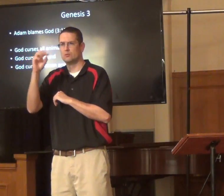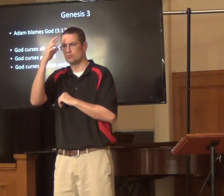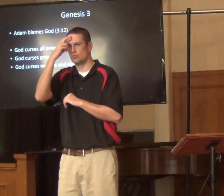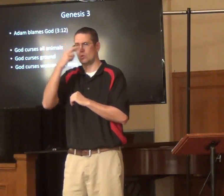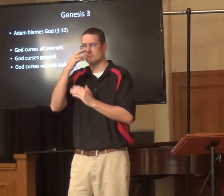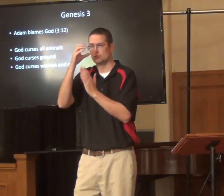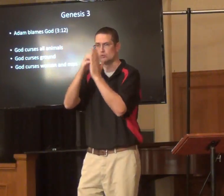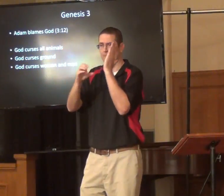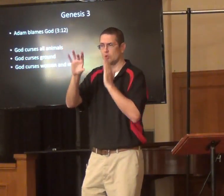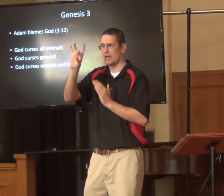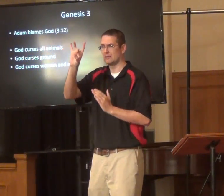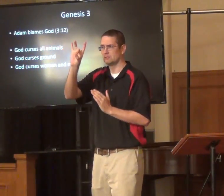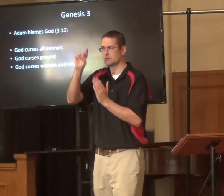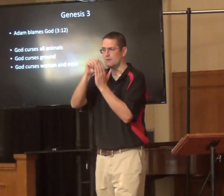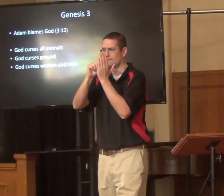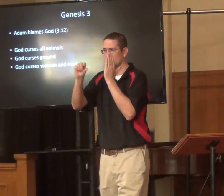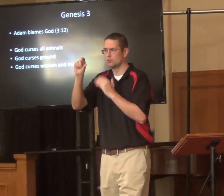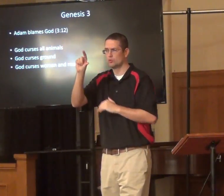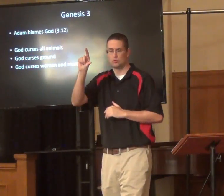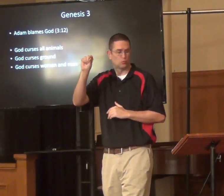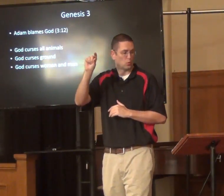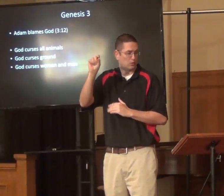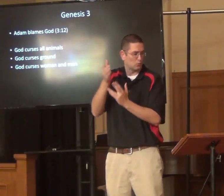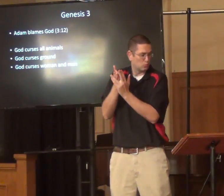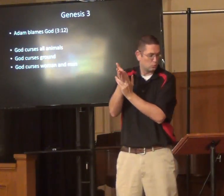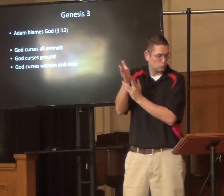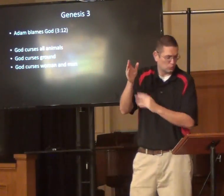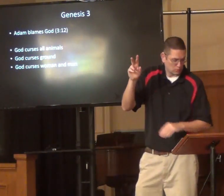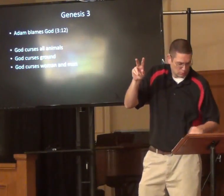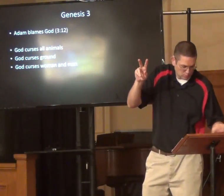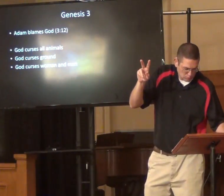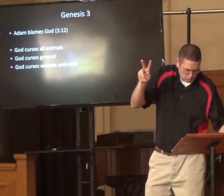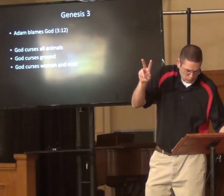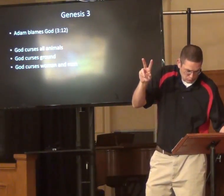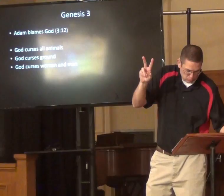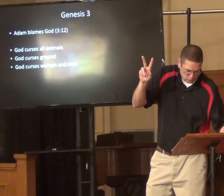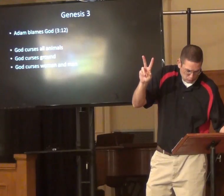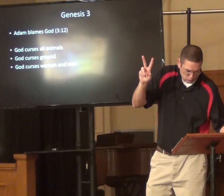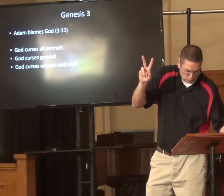Verse 20, Romans chapter 8. Verse 20 through